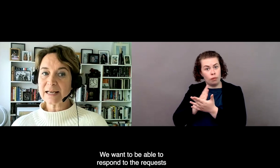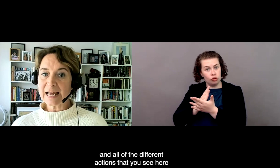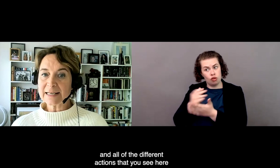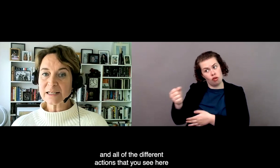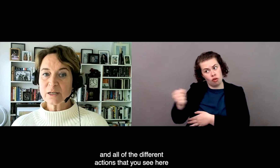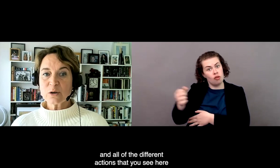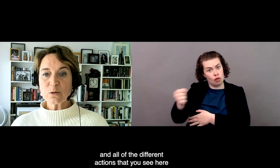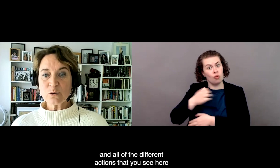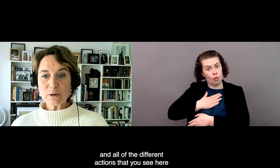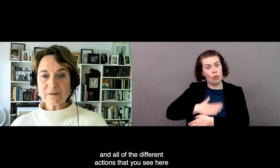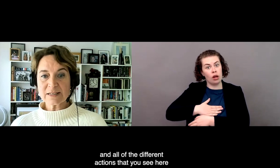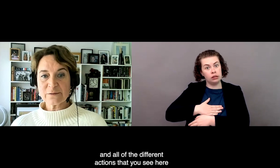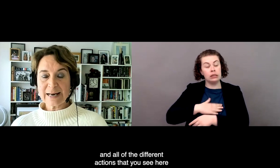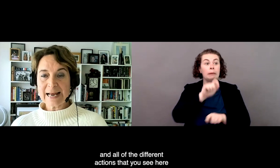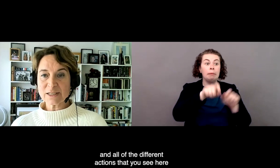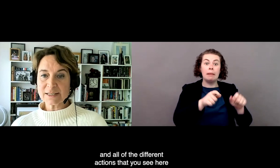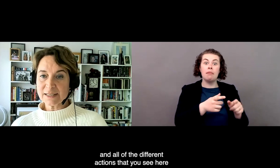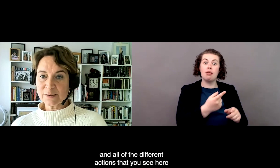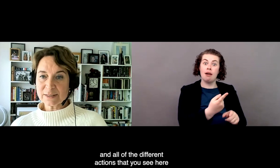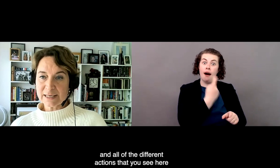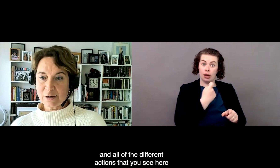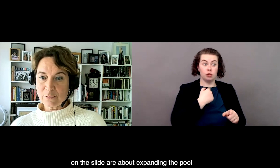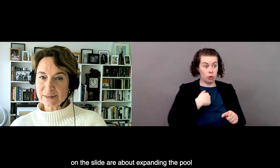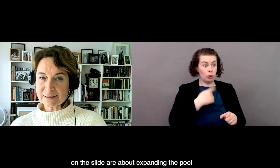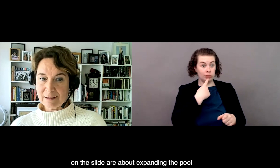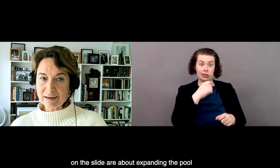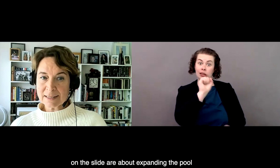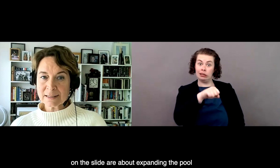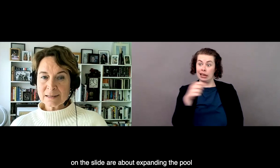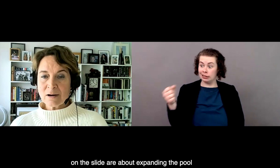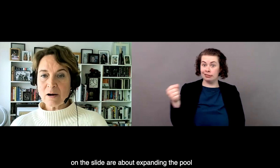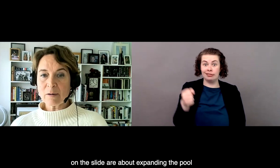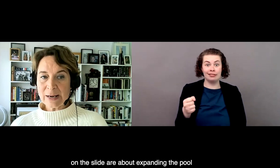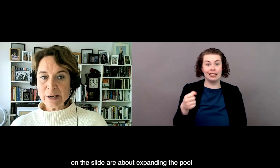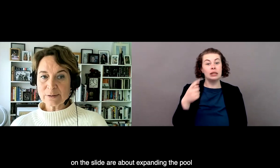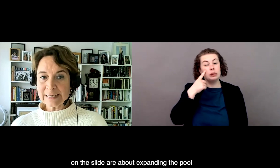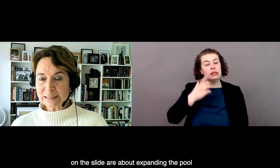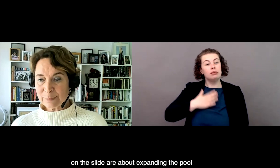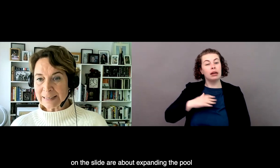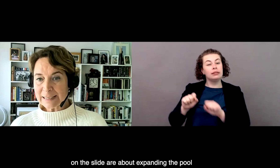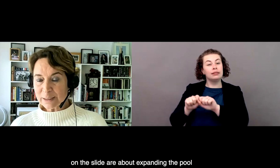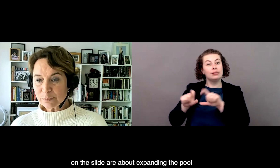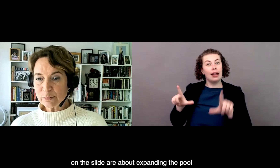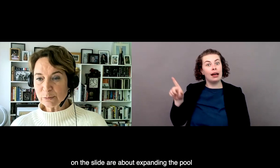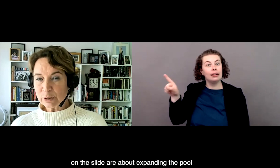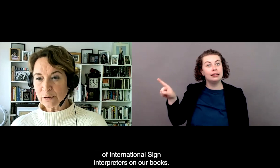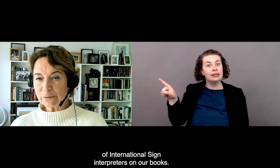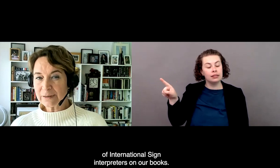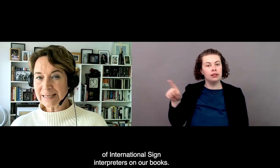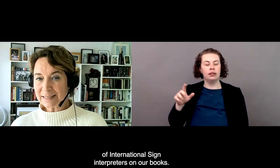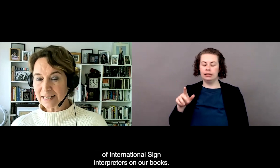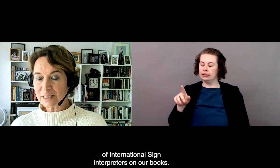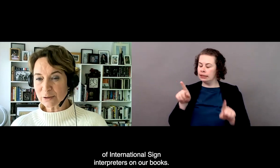and all of the different actions that you see here on the slide are about expanding the pool of international